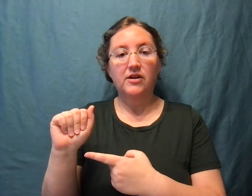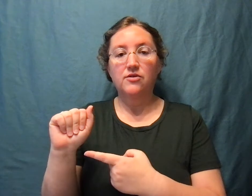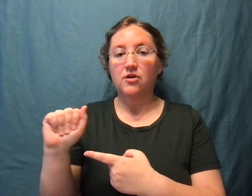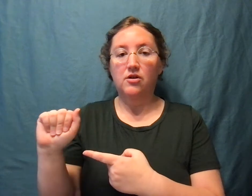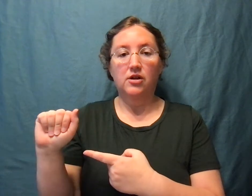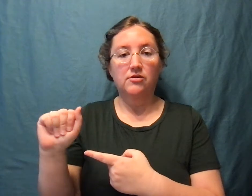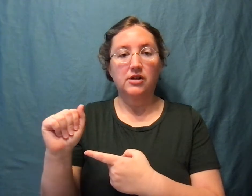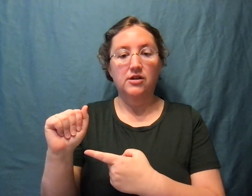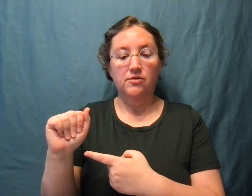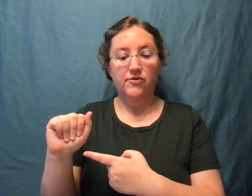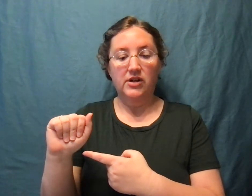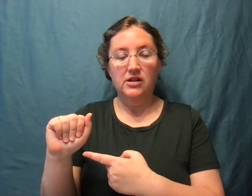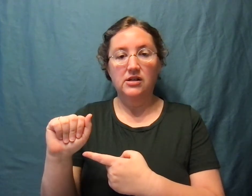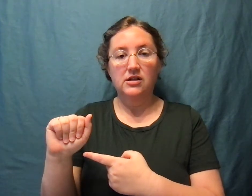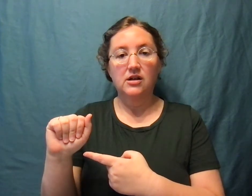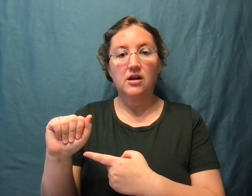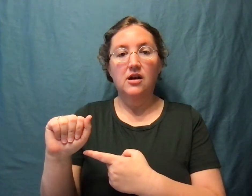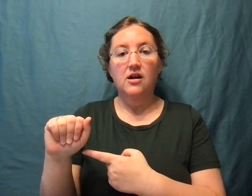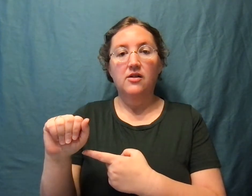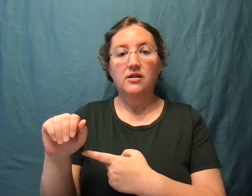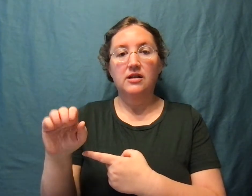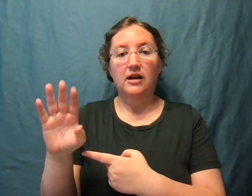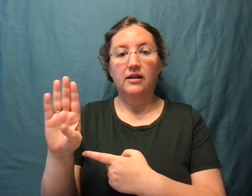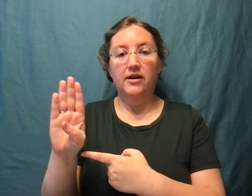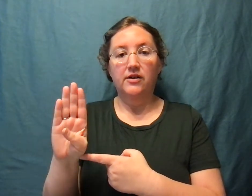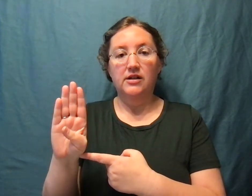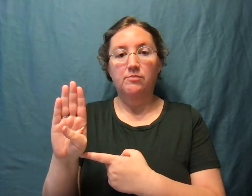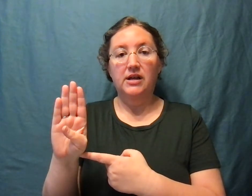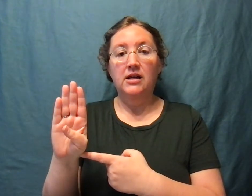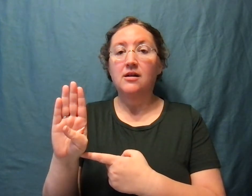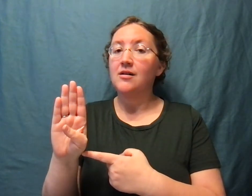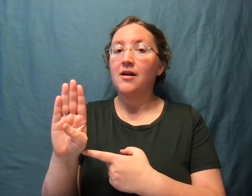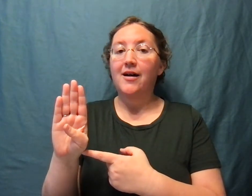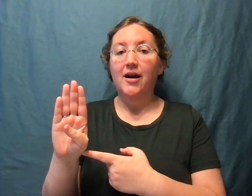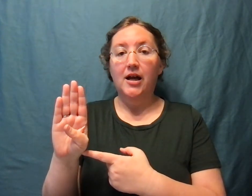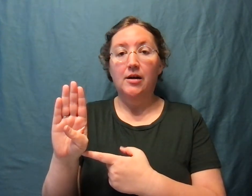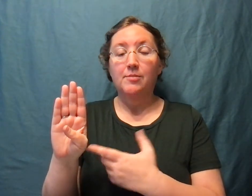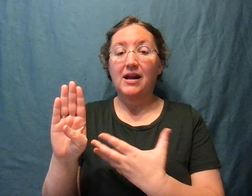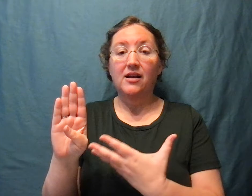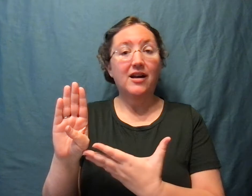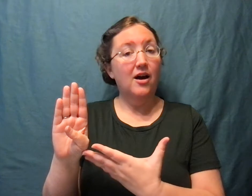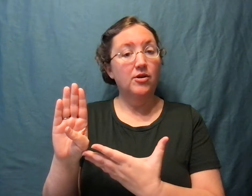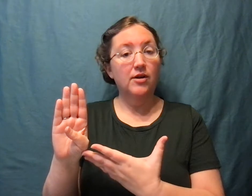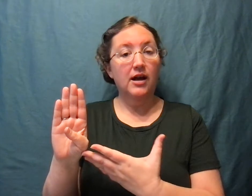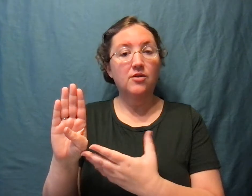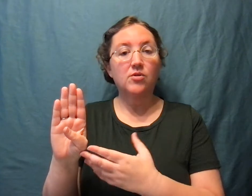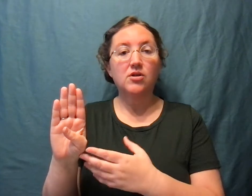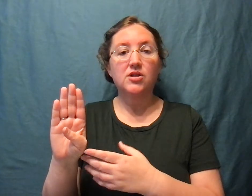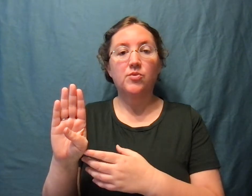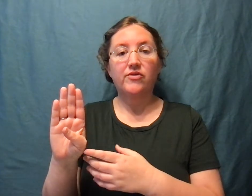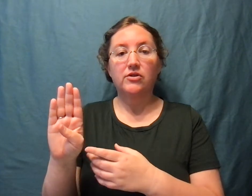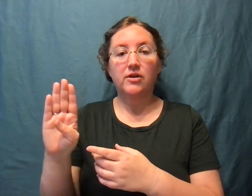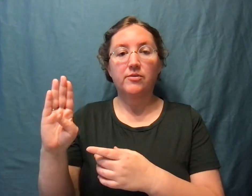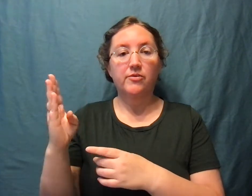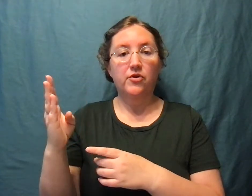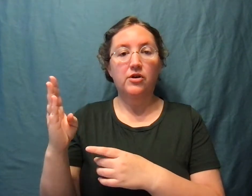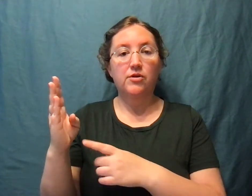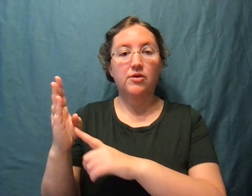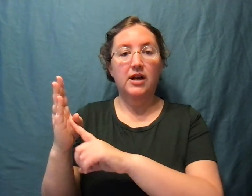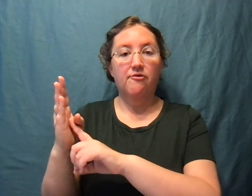are closed into a fist. The second letter is B. Again, depending on how your hand works and what feels comfortable for you, you can have